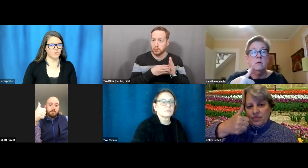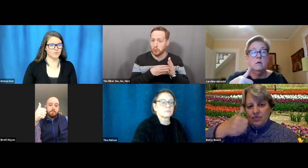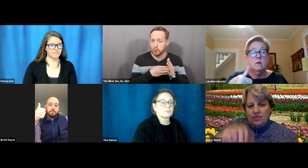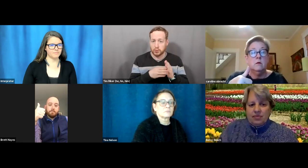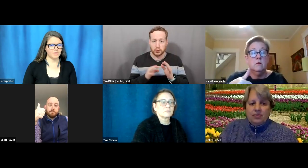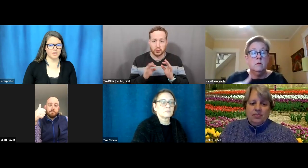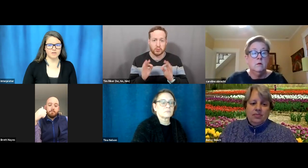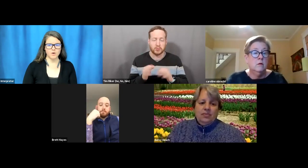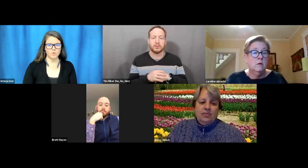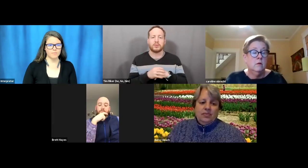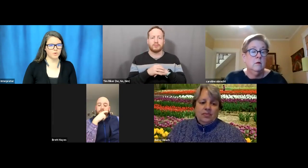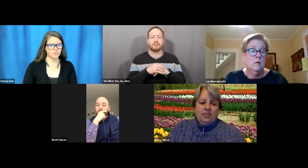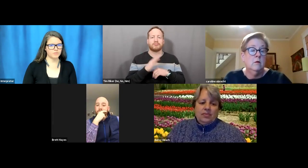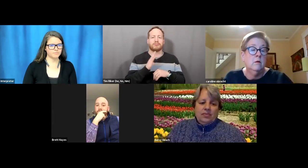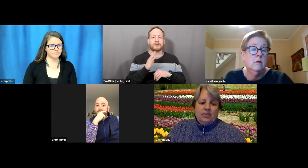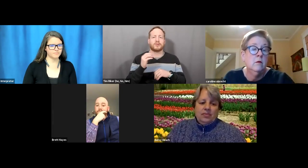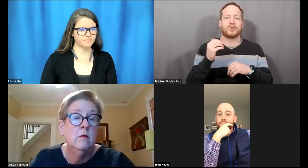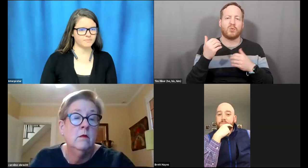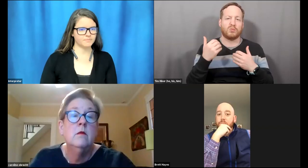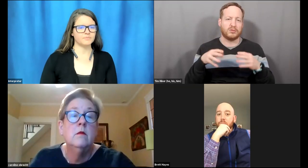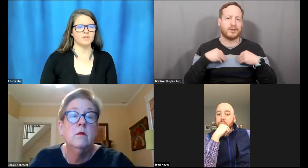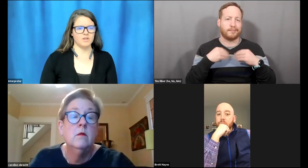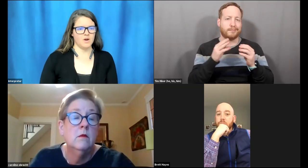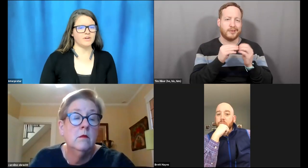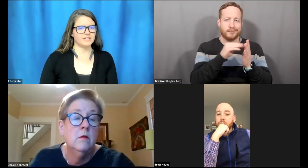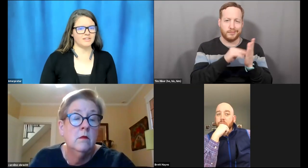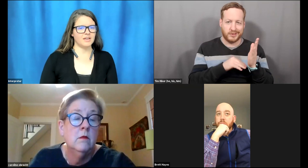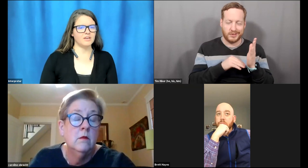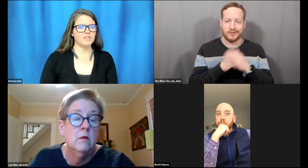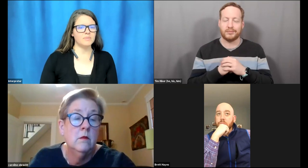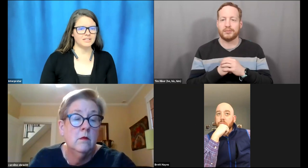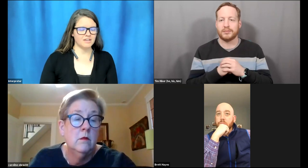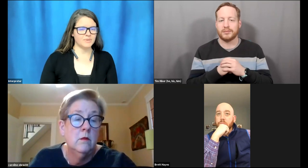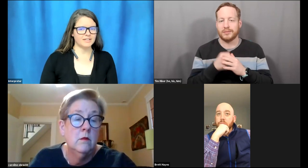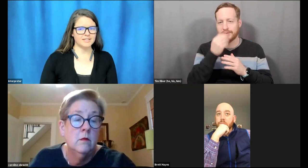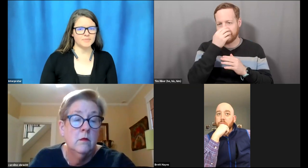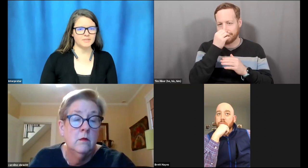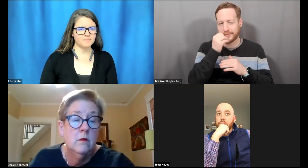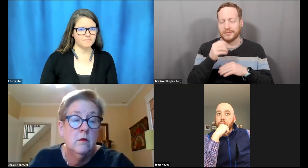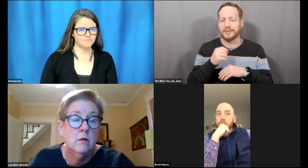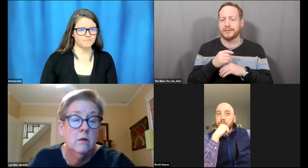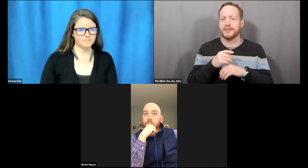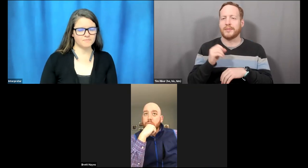Okay, no oppose. All right, then the minutes have been accepted.